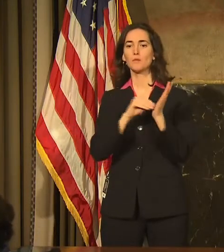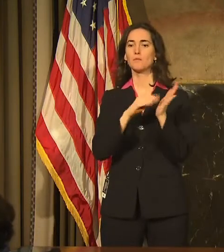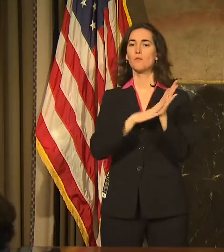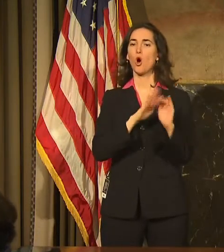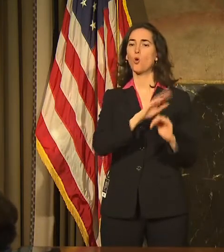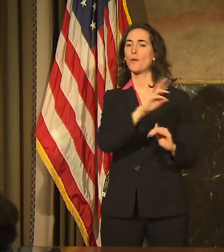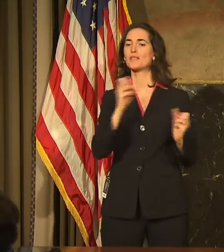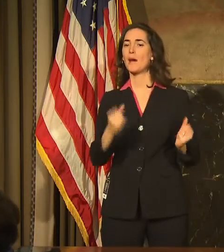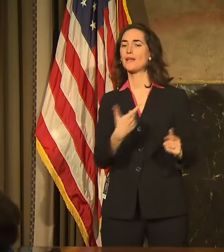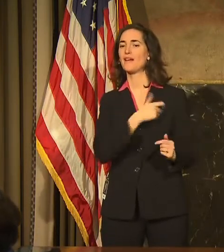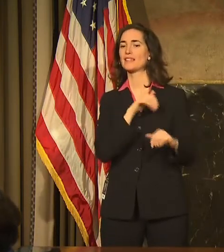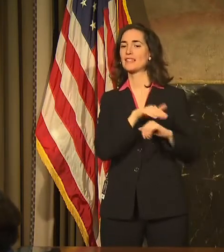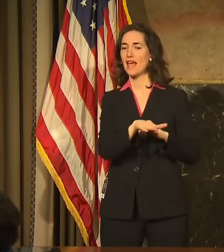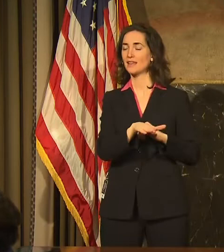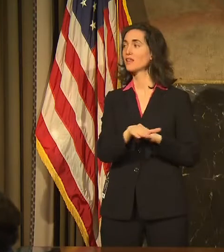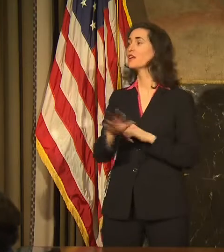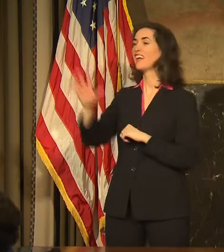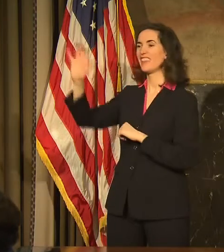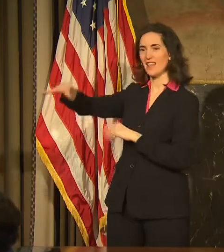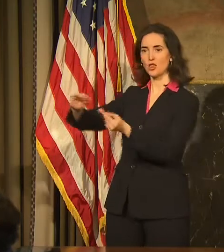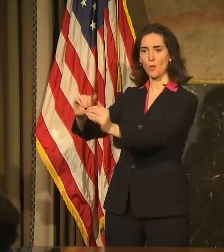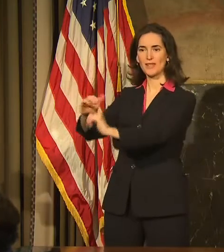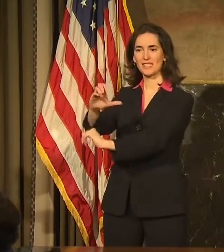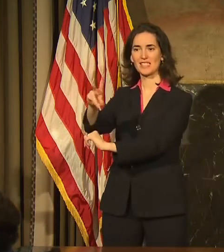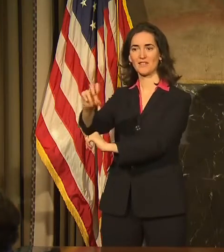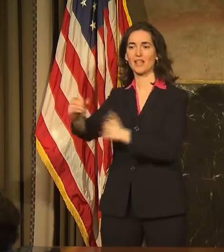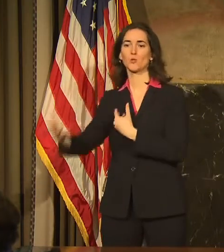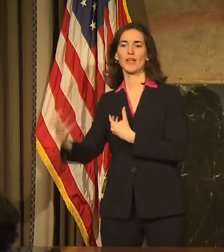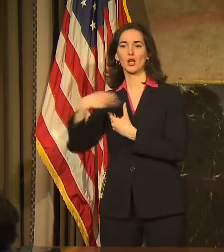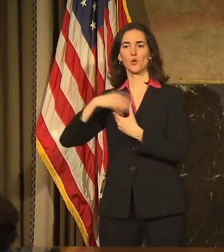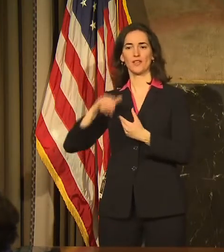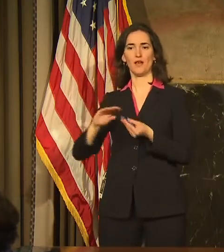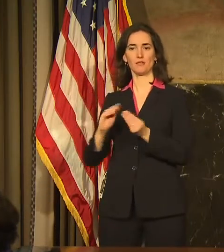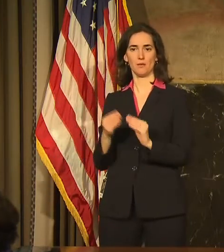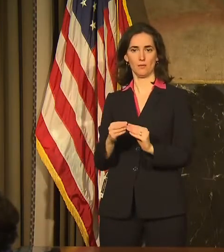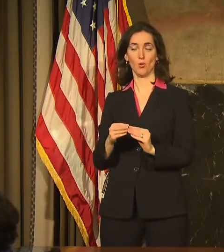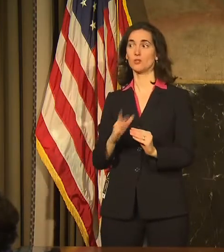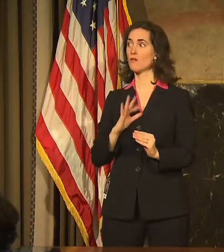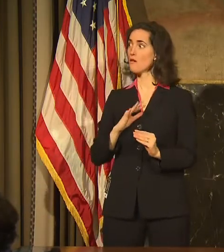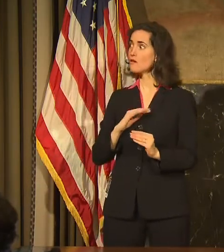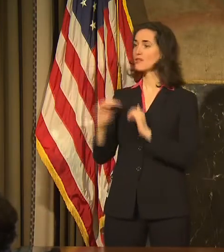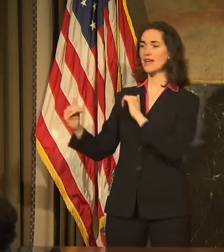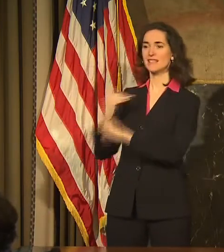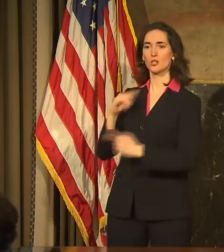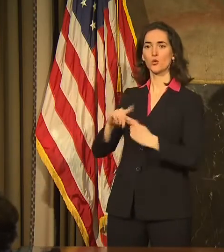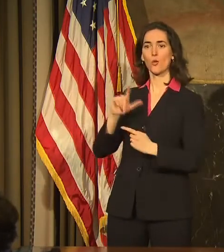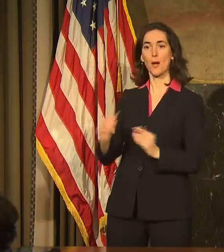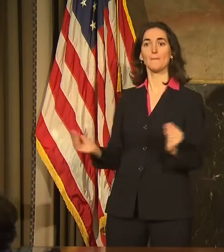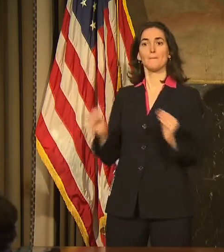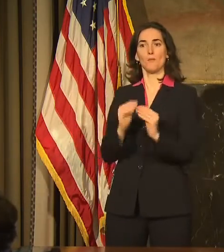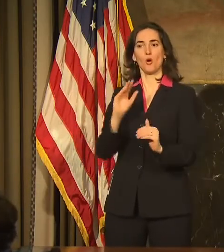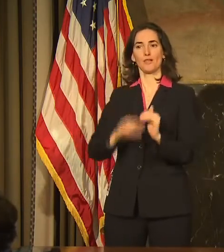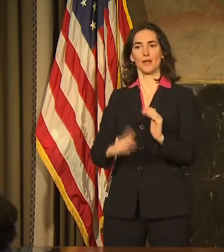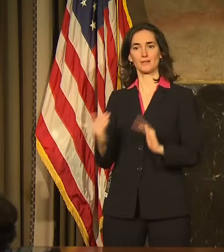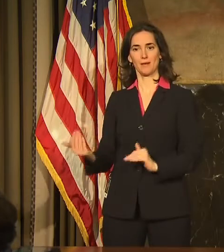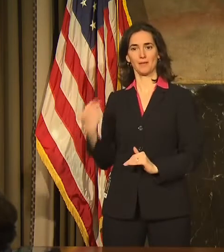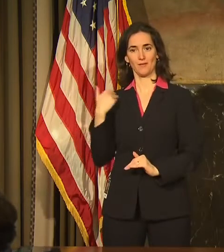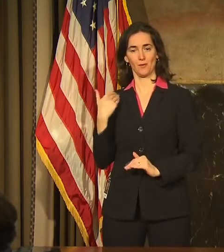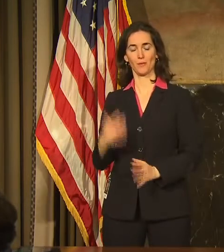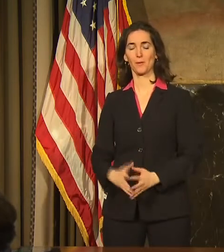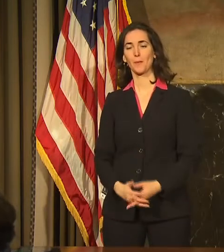Again, it's more doses coming to the state than otherwise would have come to us. The last thing I will mention